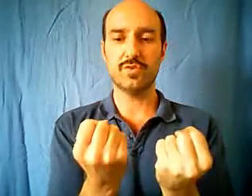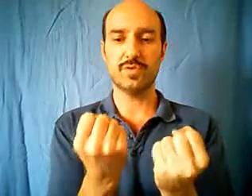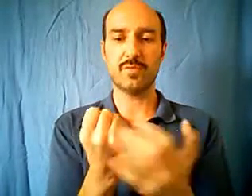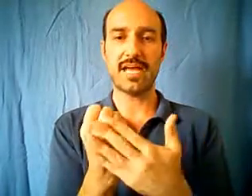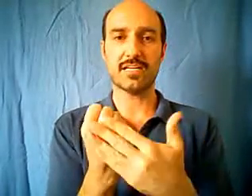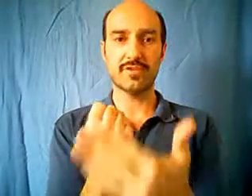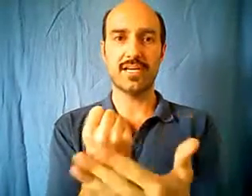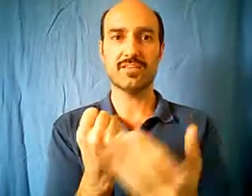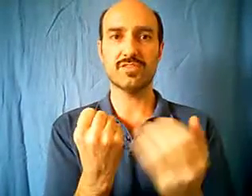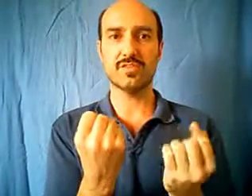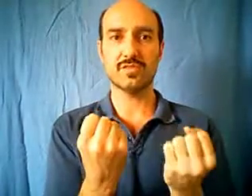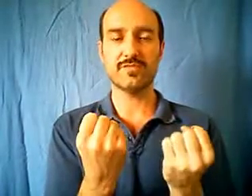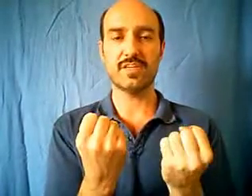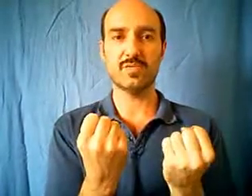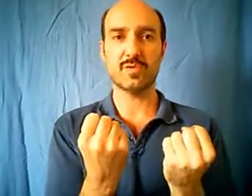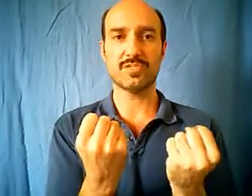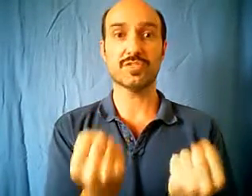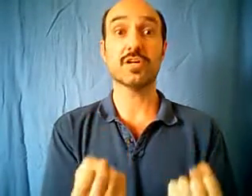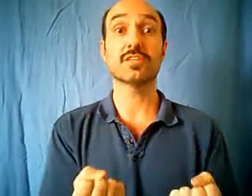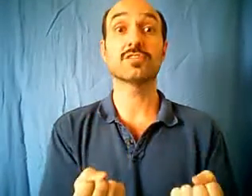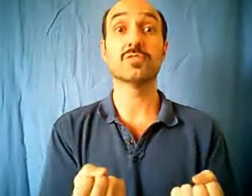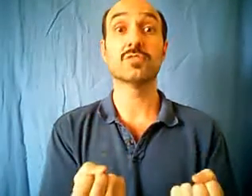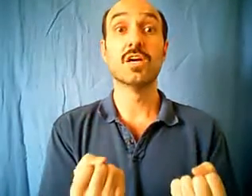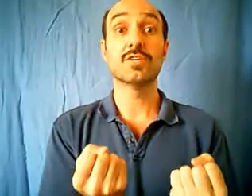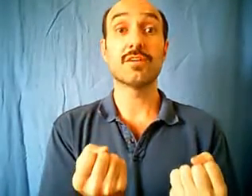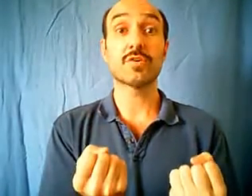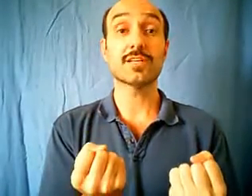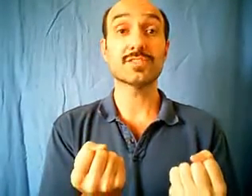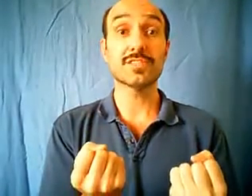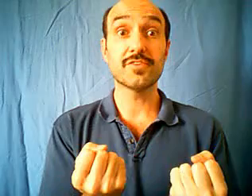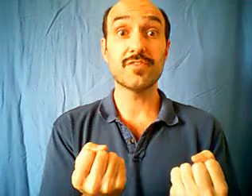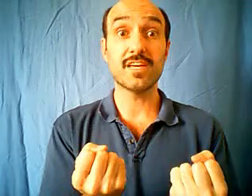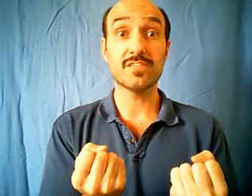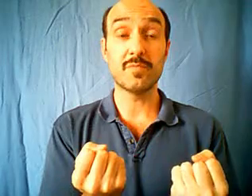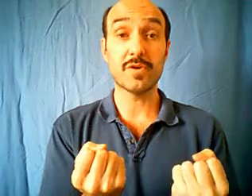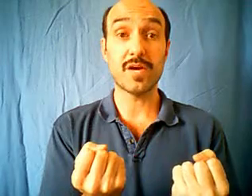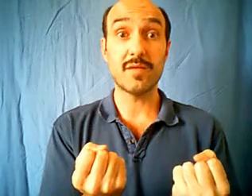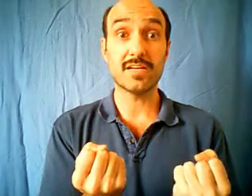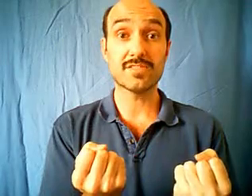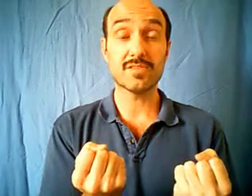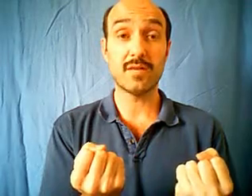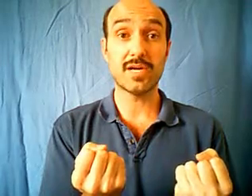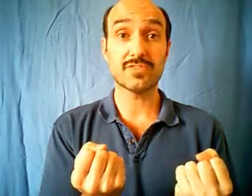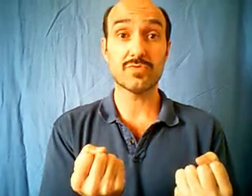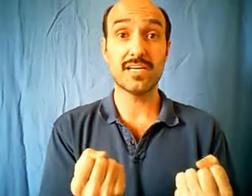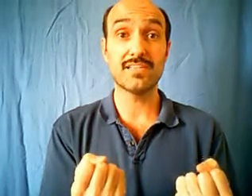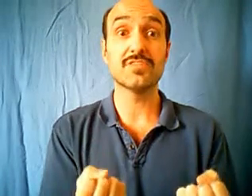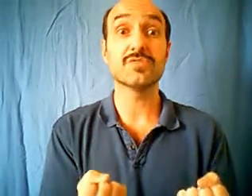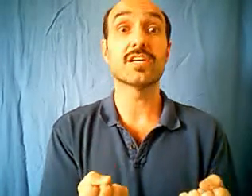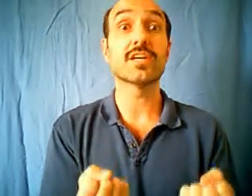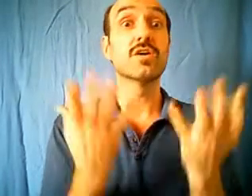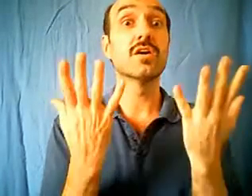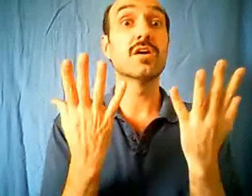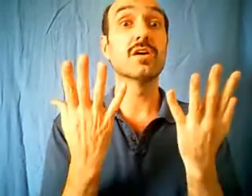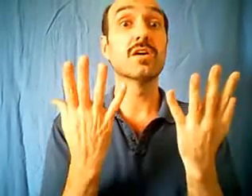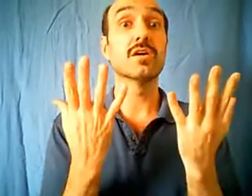with the back of your hand to the face of the person you're talking to. You have a question on your face, maybe your eyebrows are raised, and you say,